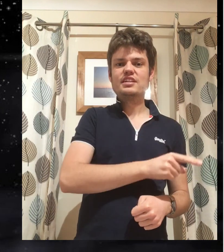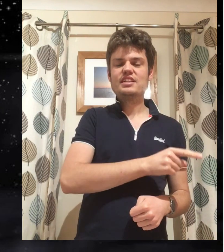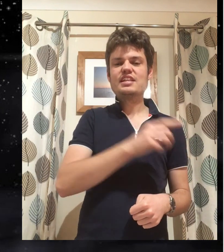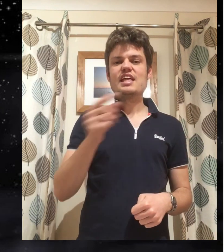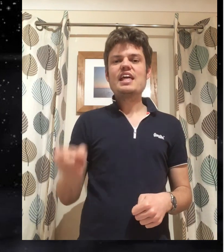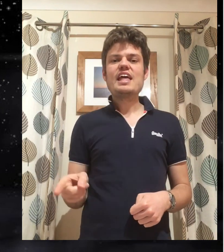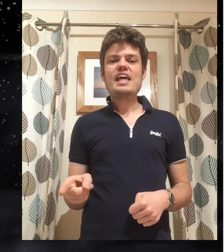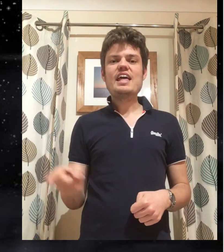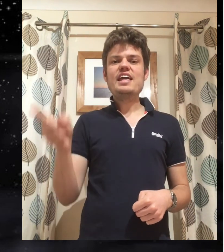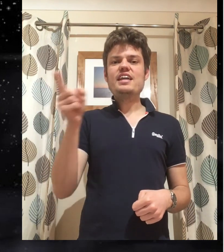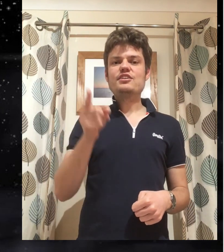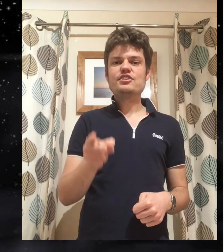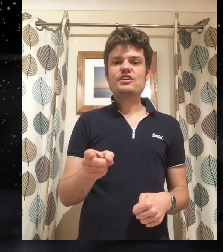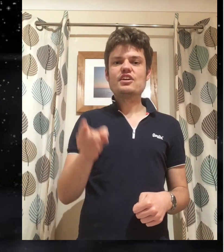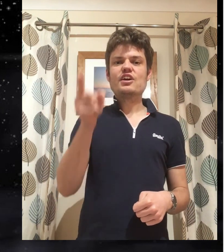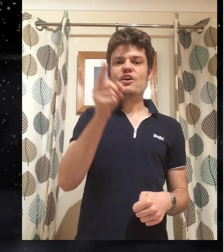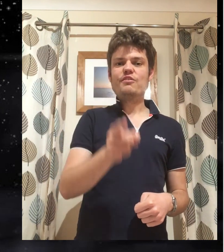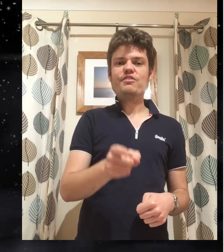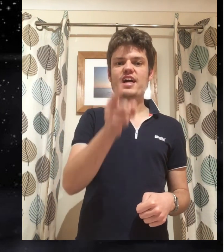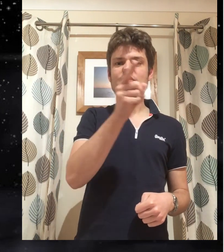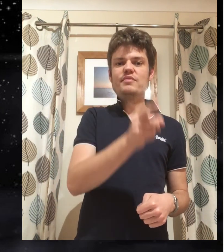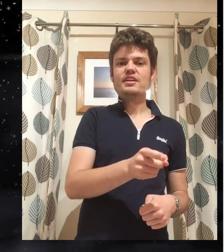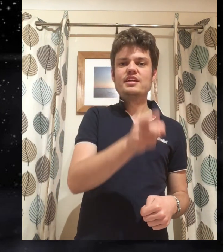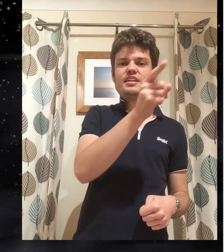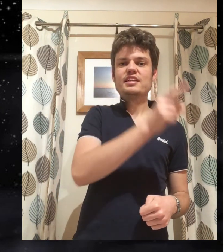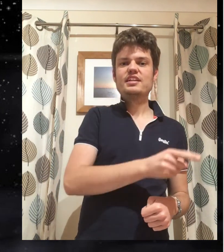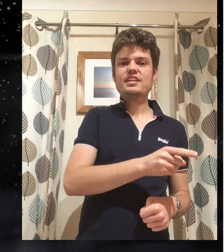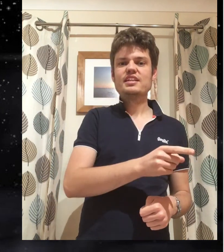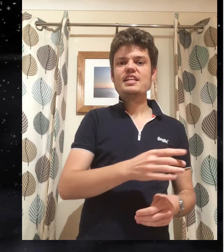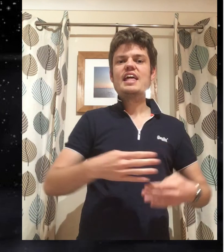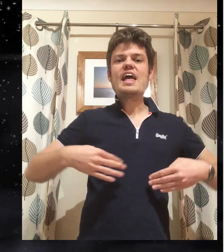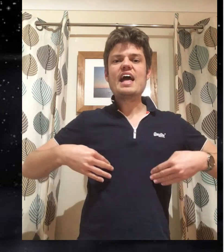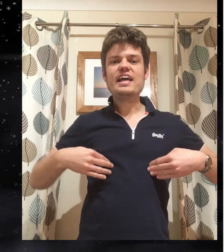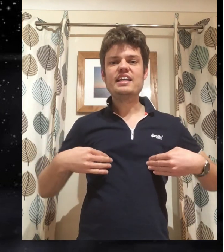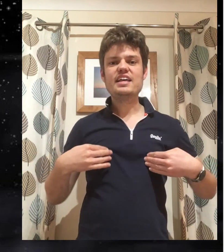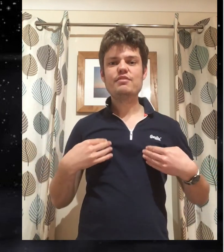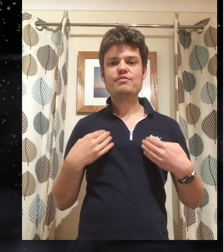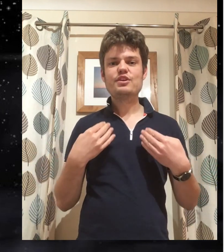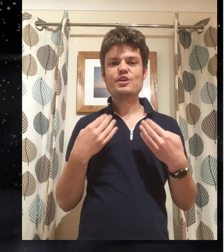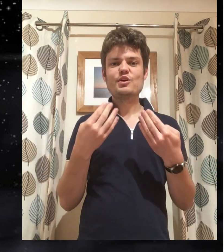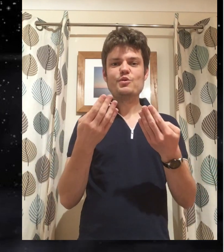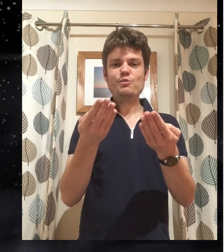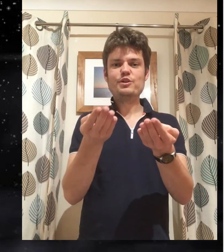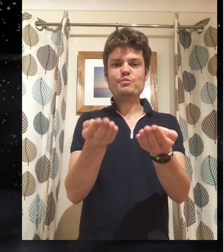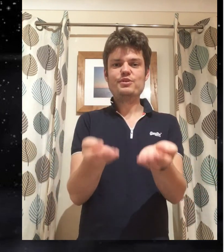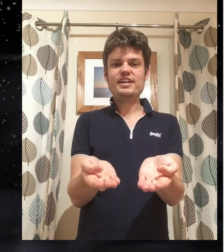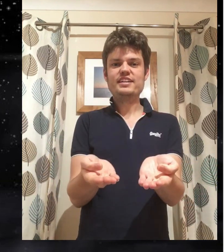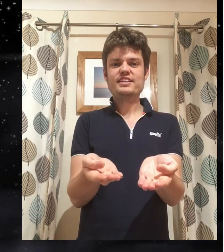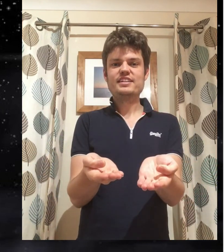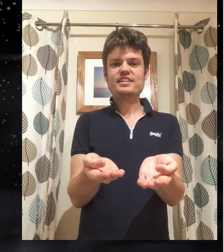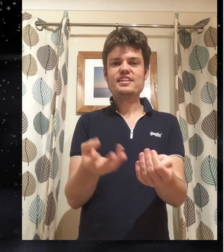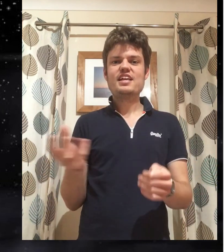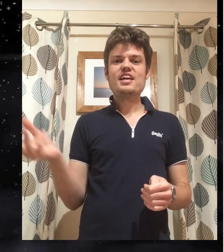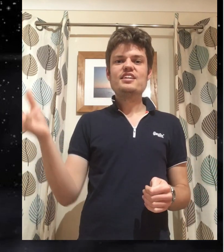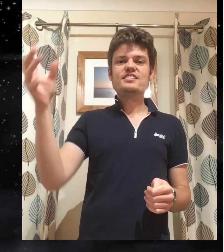each of them a gift will bring